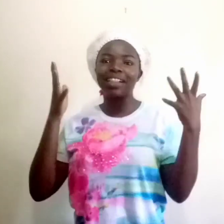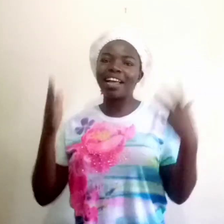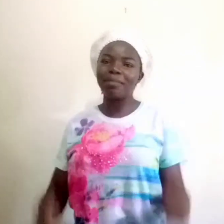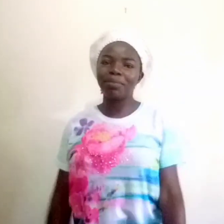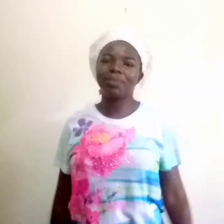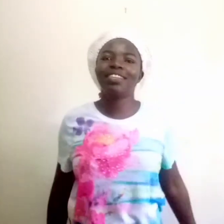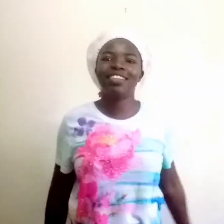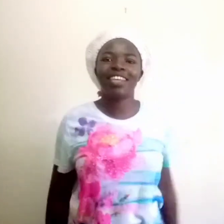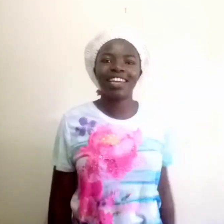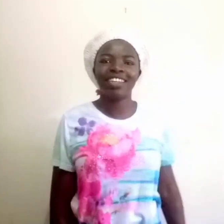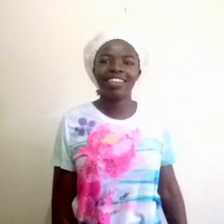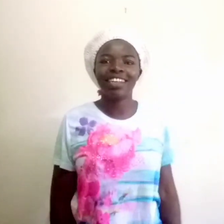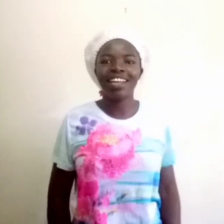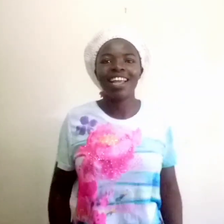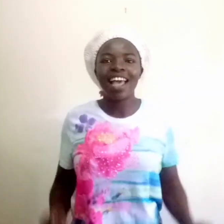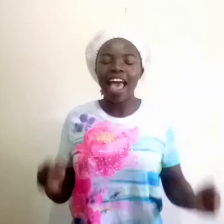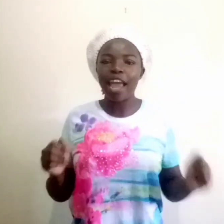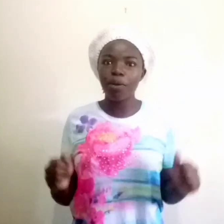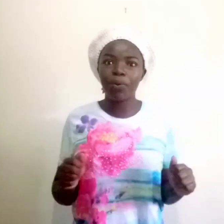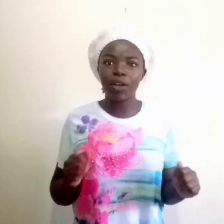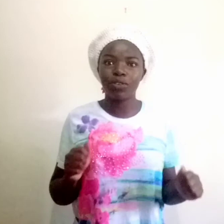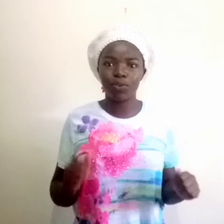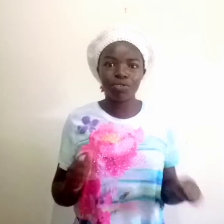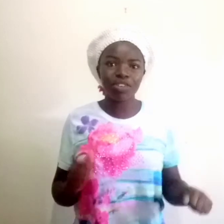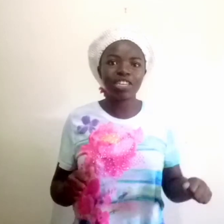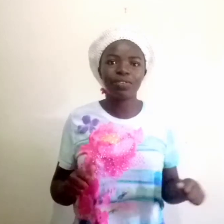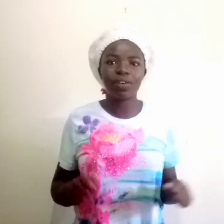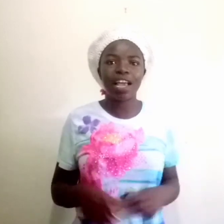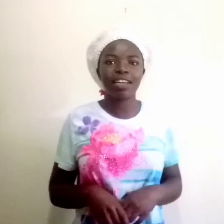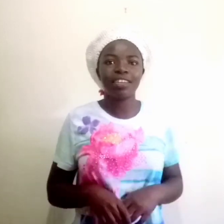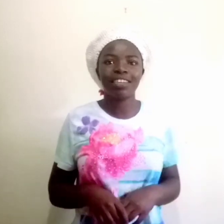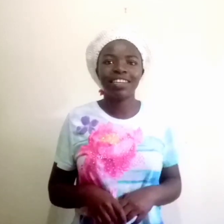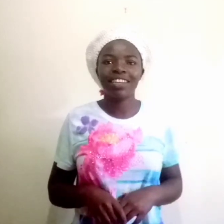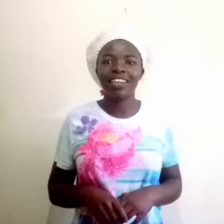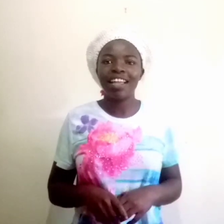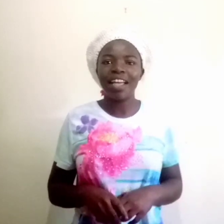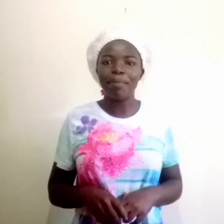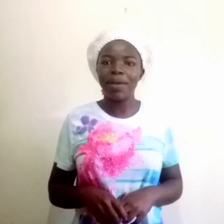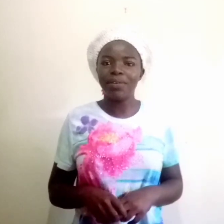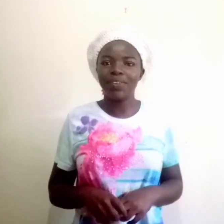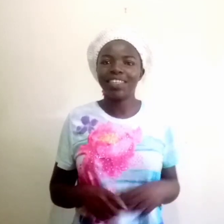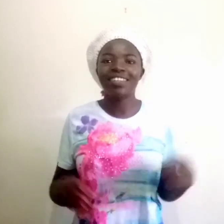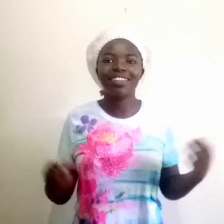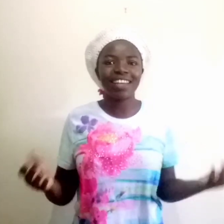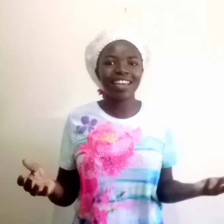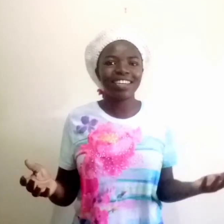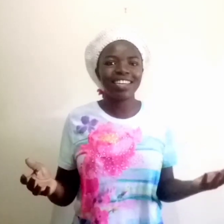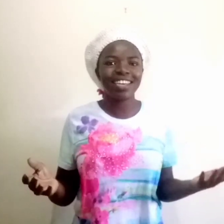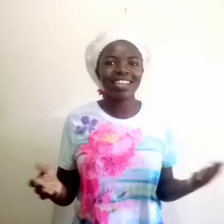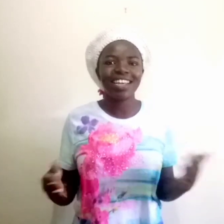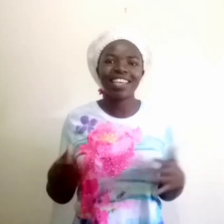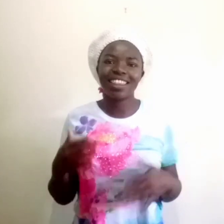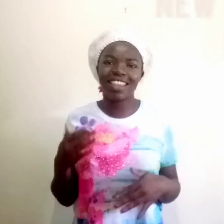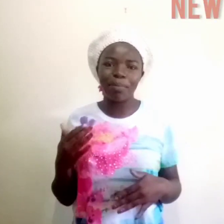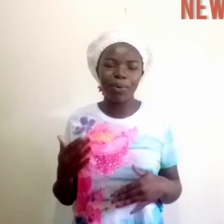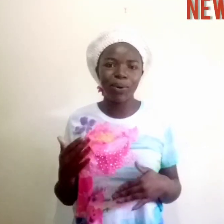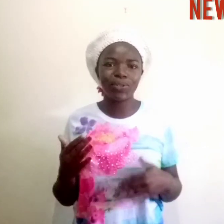welcome to this channel. I hope you are so ready to learn about signing the books of